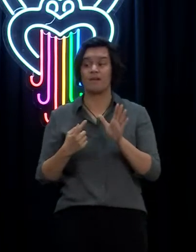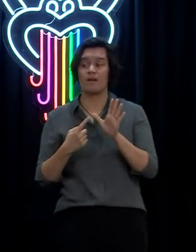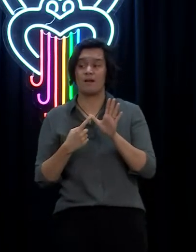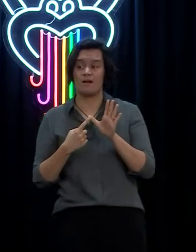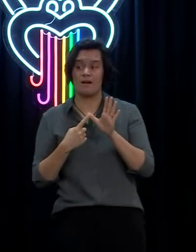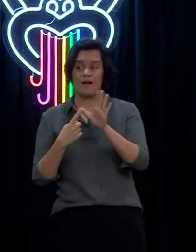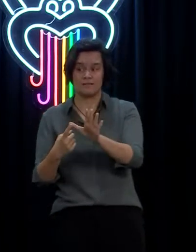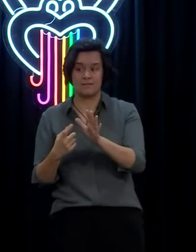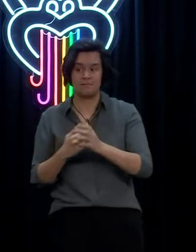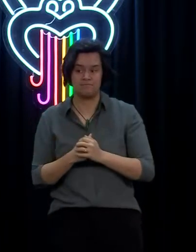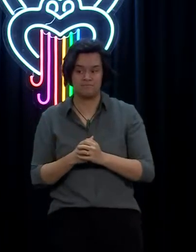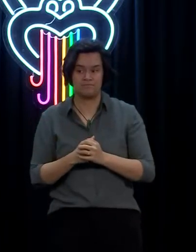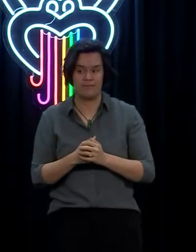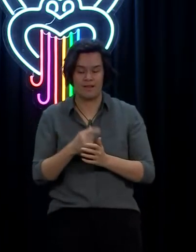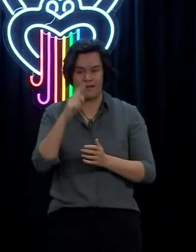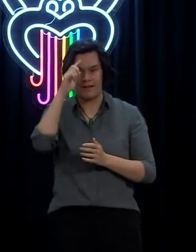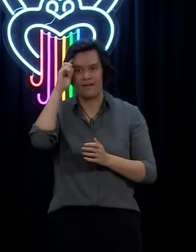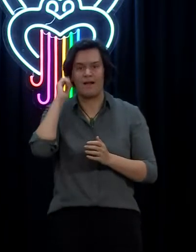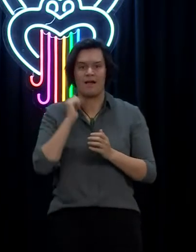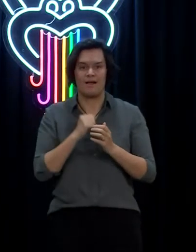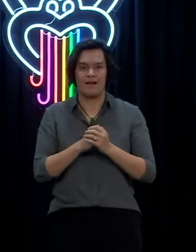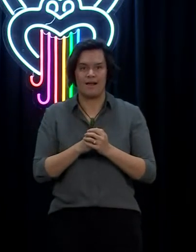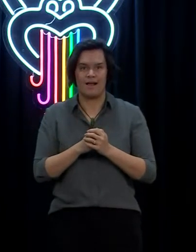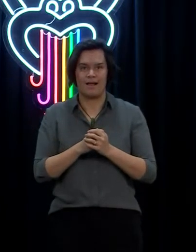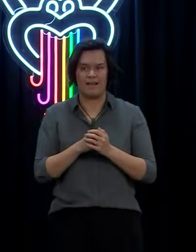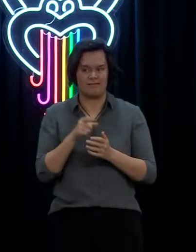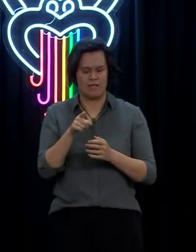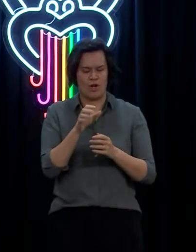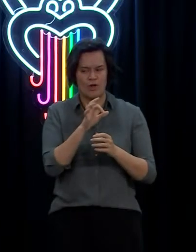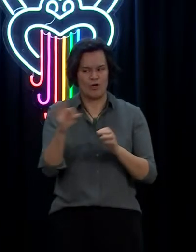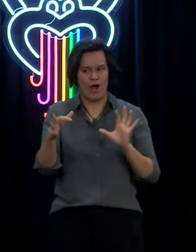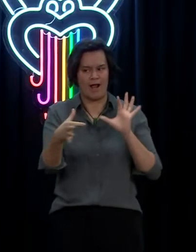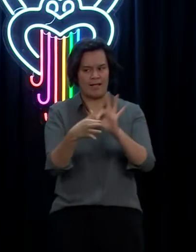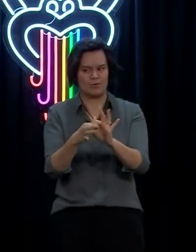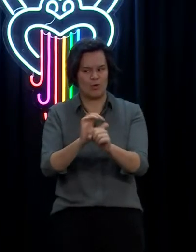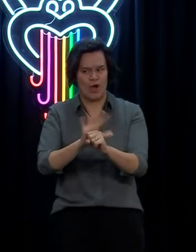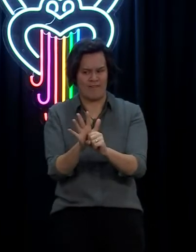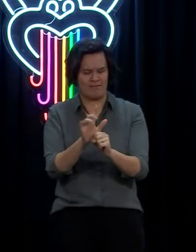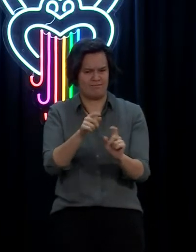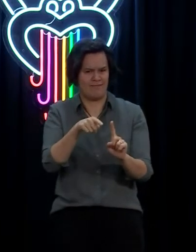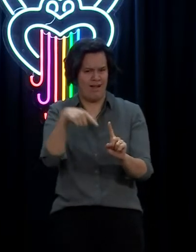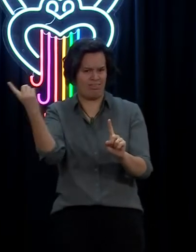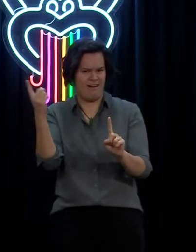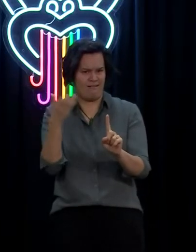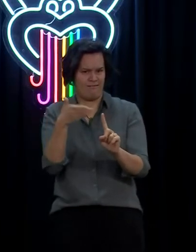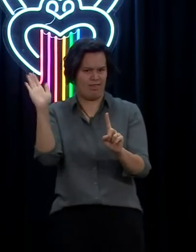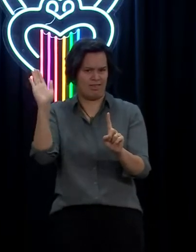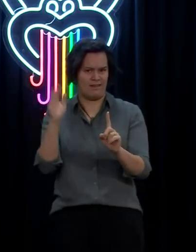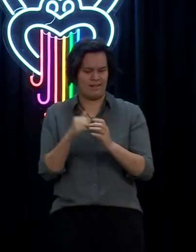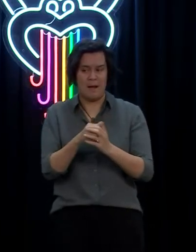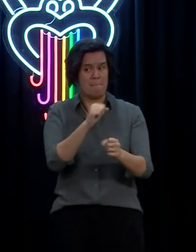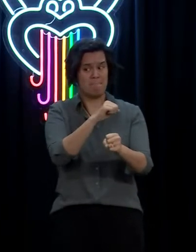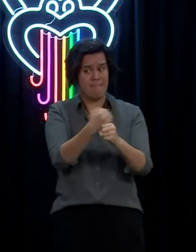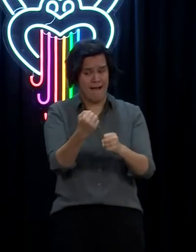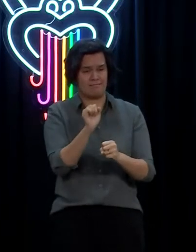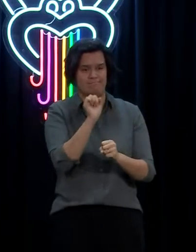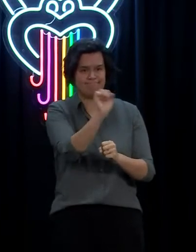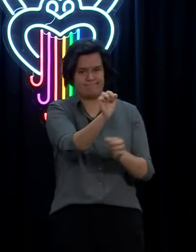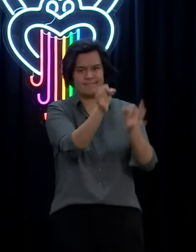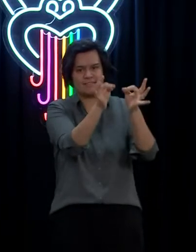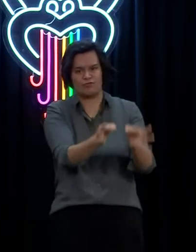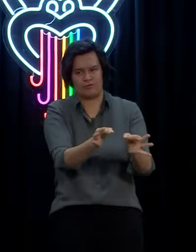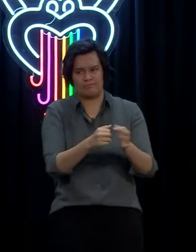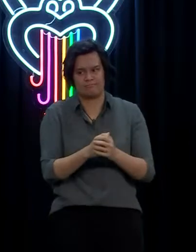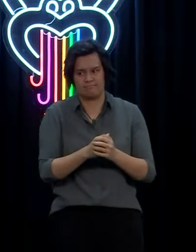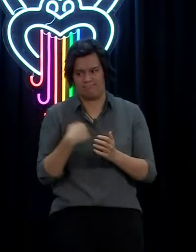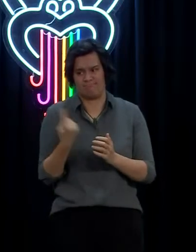approve of all of these non-COVID questions. But at this stage, those decisions that banks make, we never intervene or